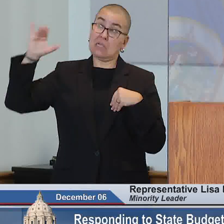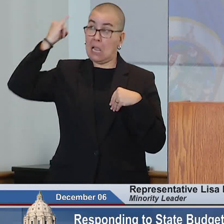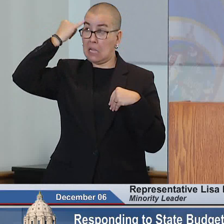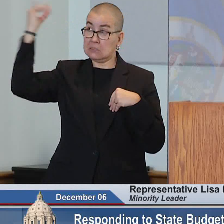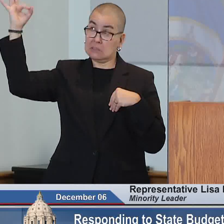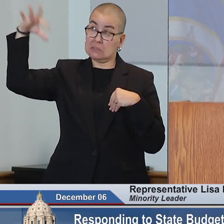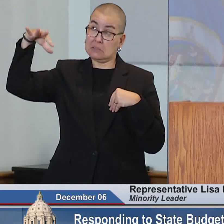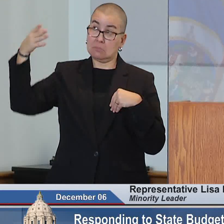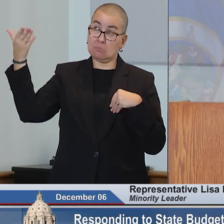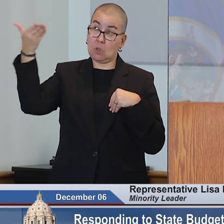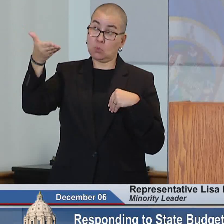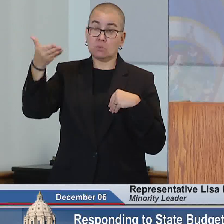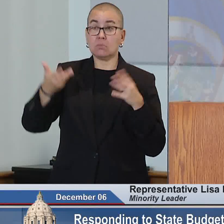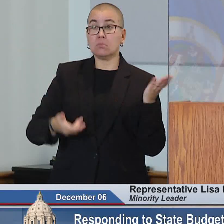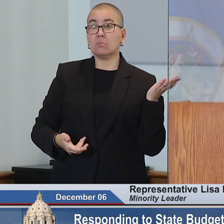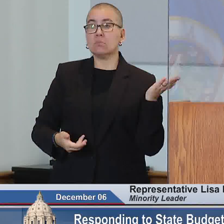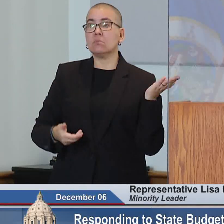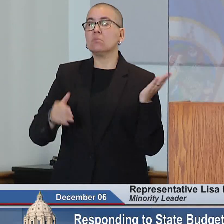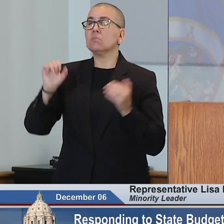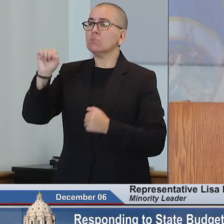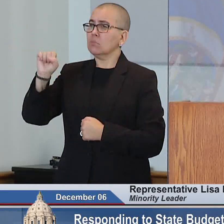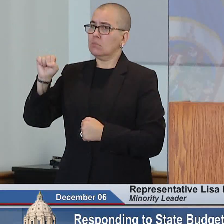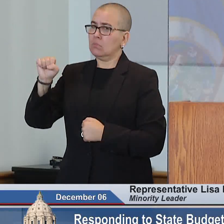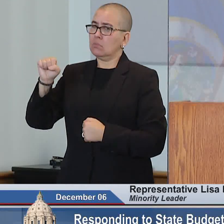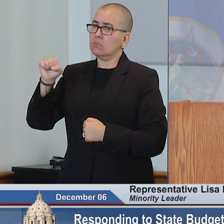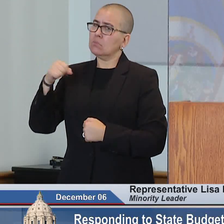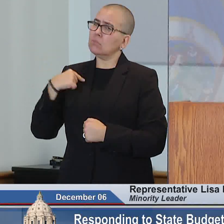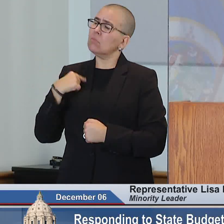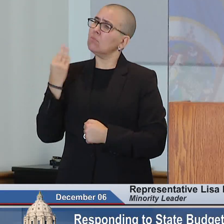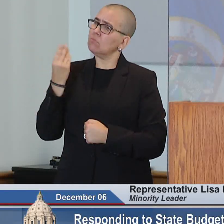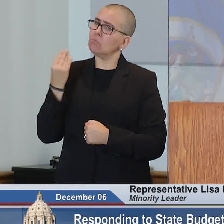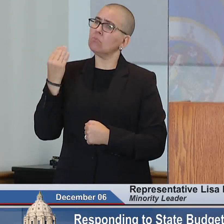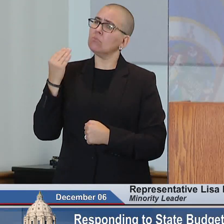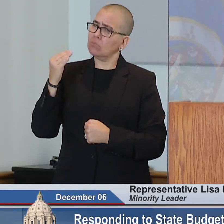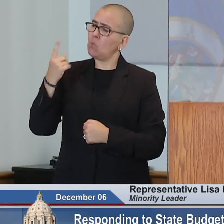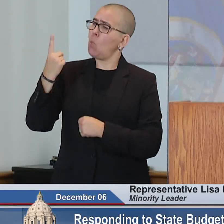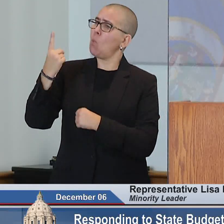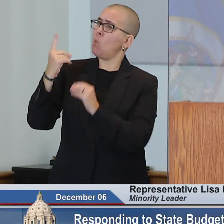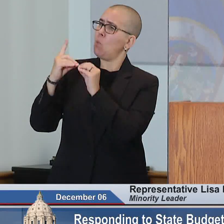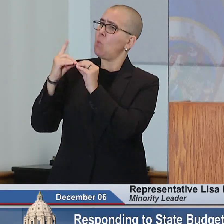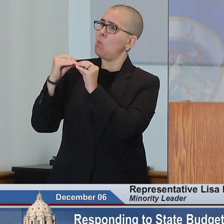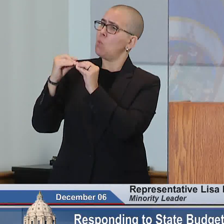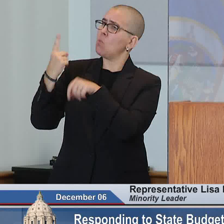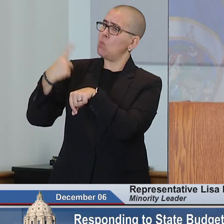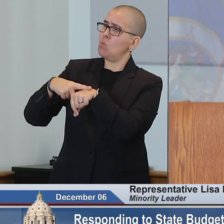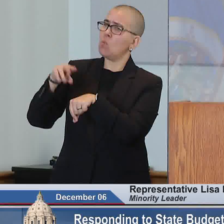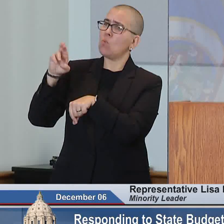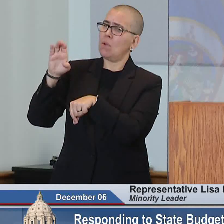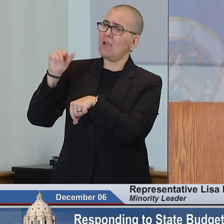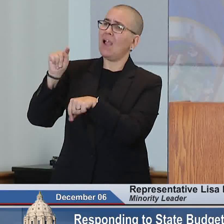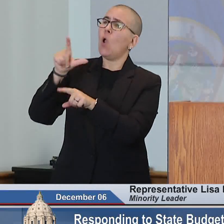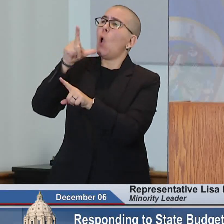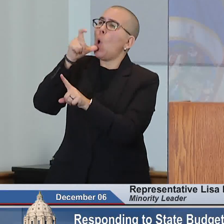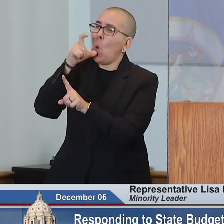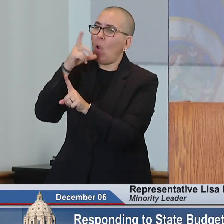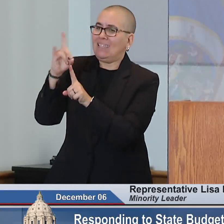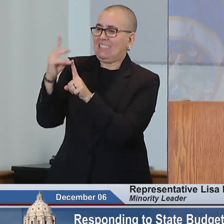session? I would possibly consider one-time rebates to our filers. It's a discussion that we would have as a caucus.